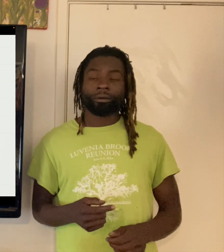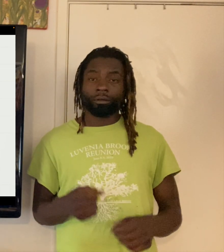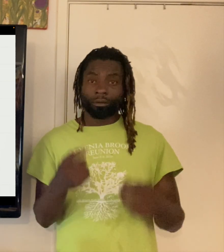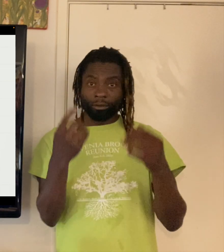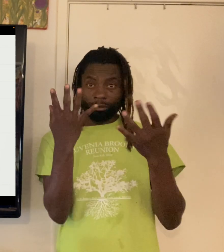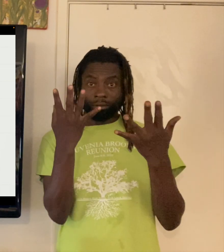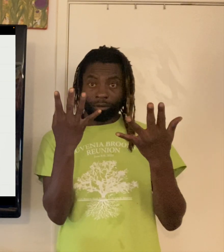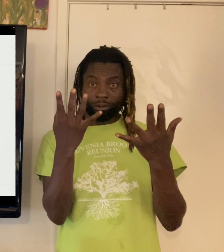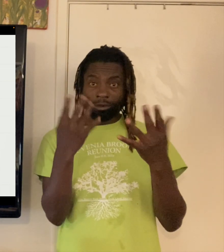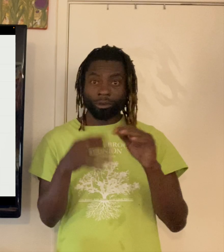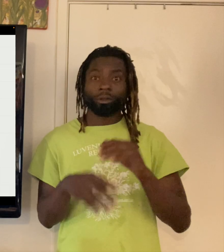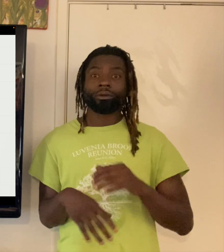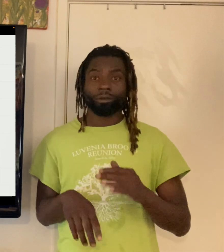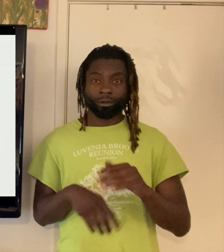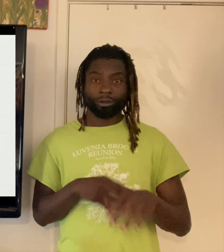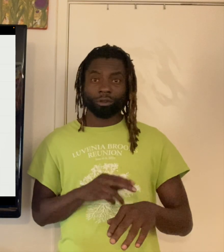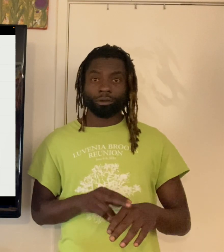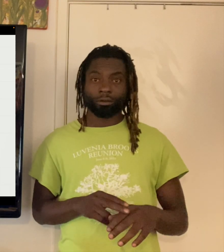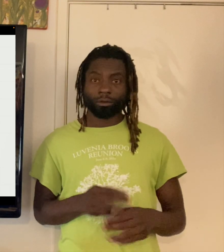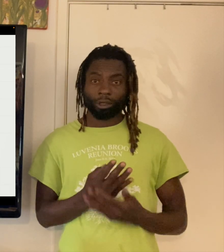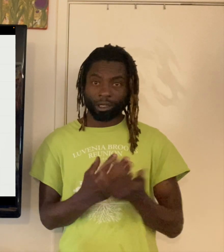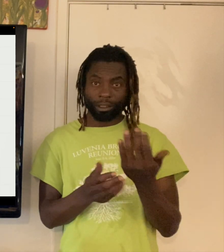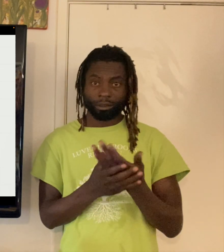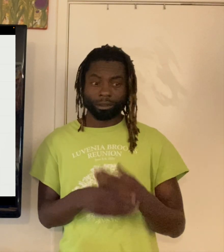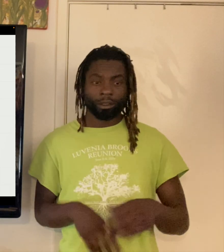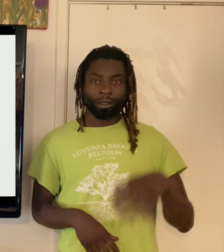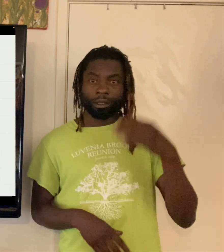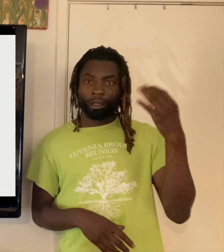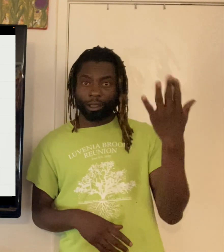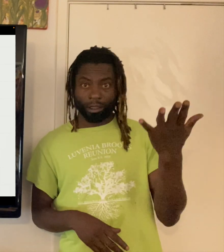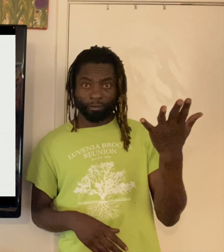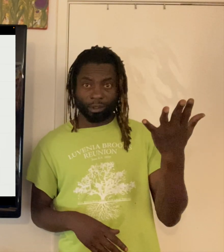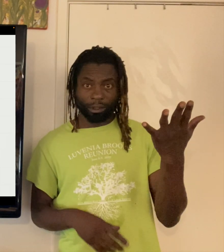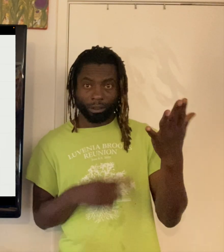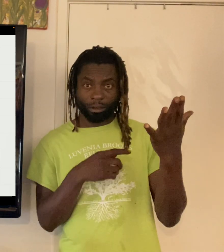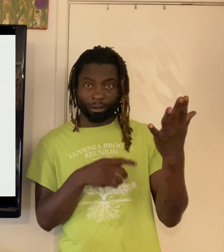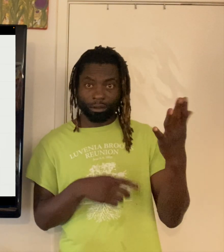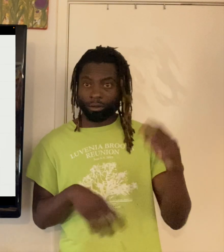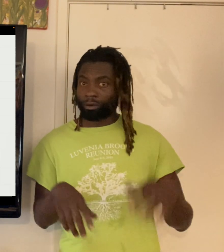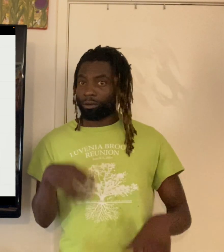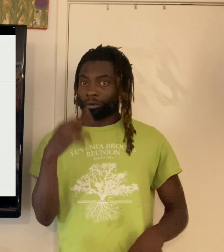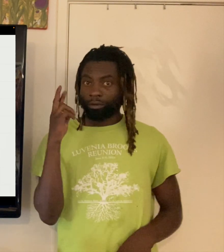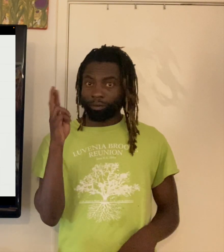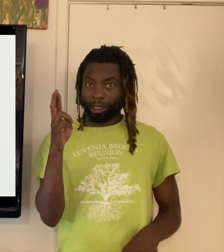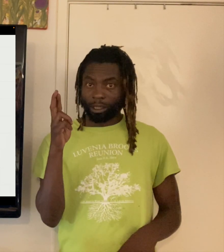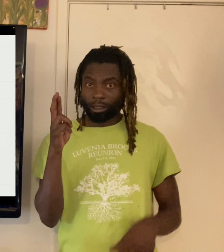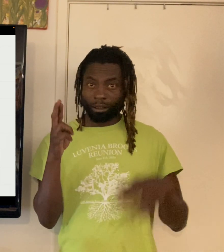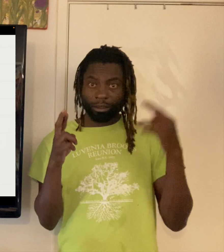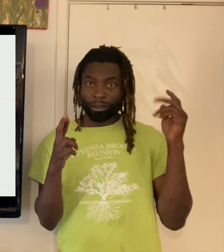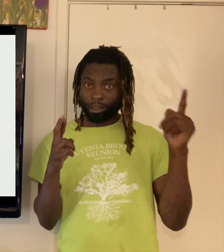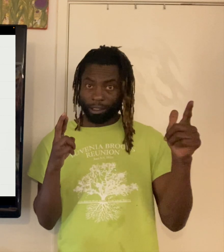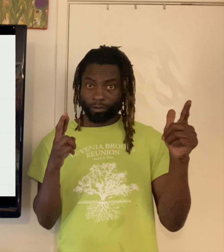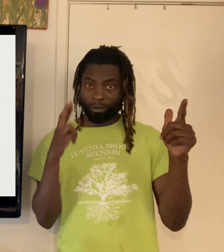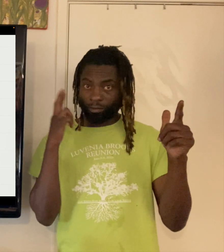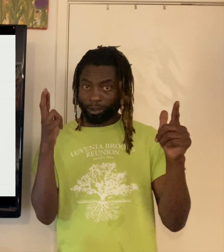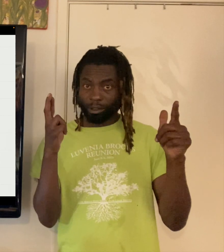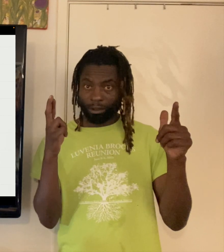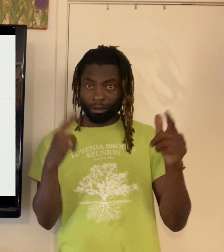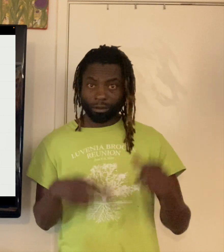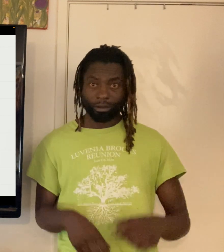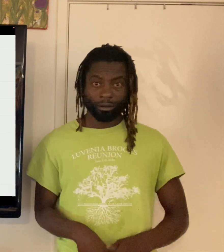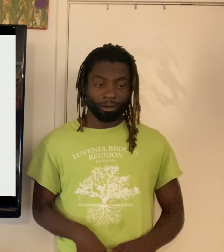hands. Most people have two hands, a left hand and a right hand. Now let's make a